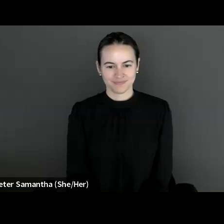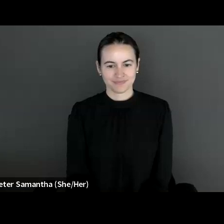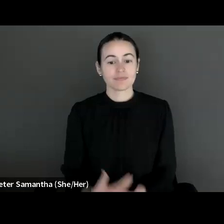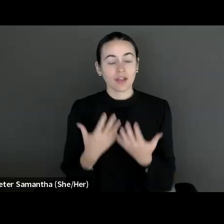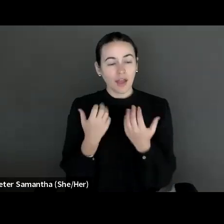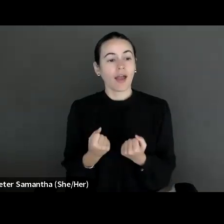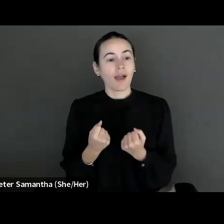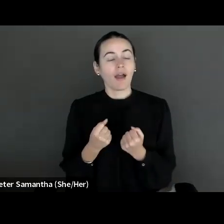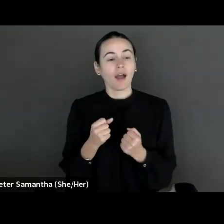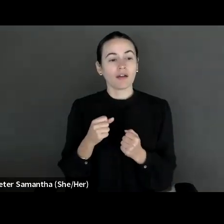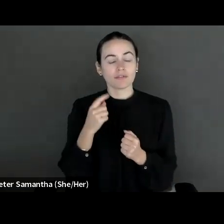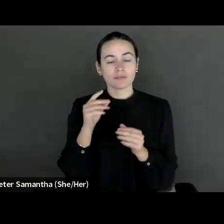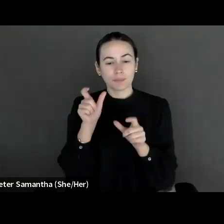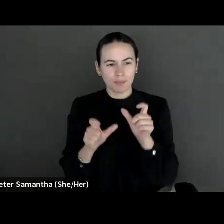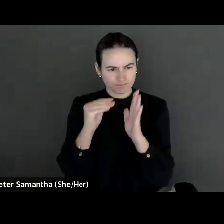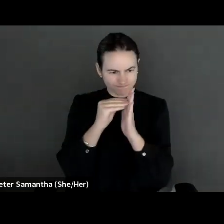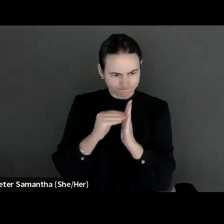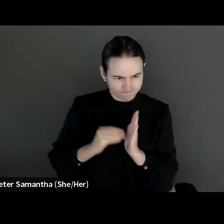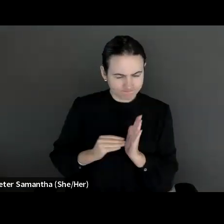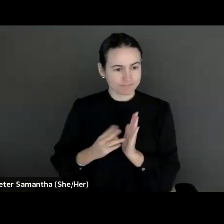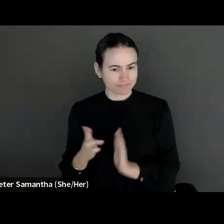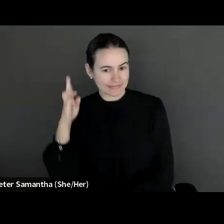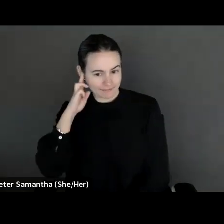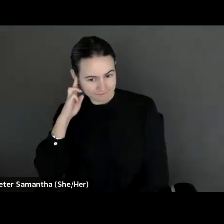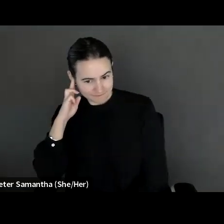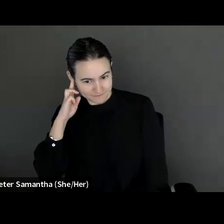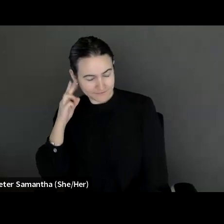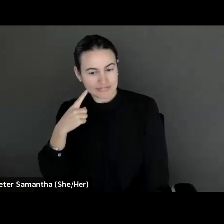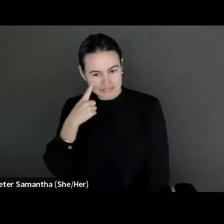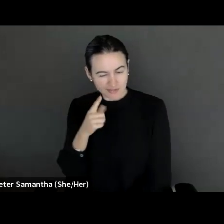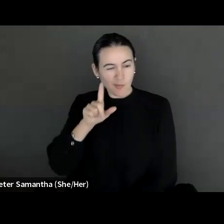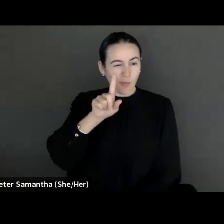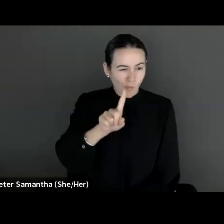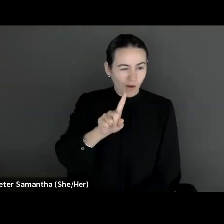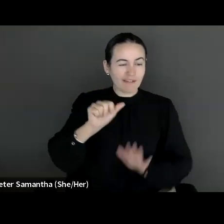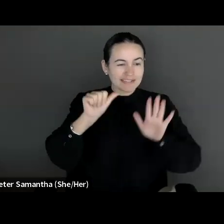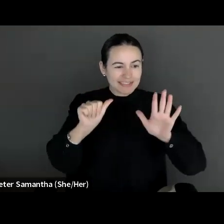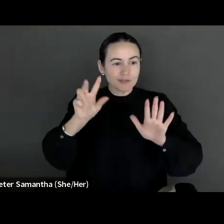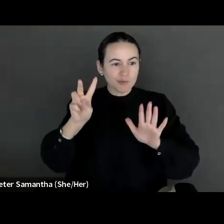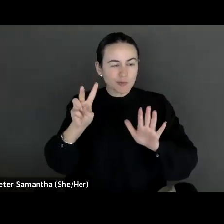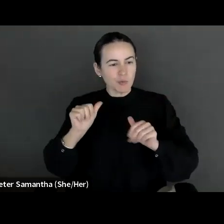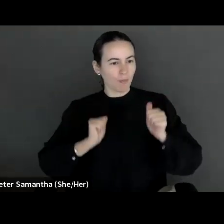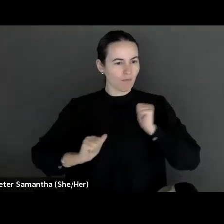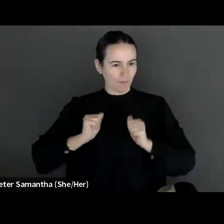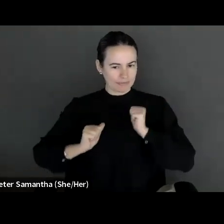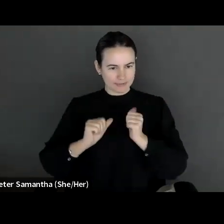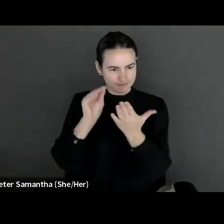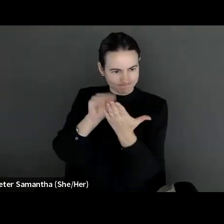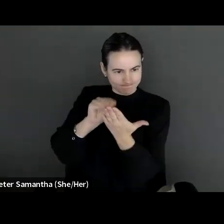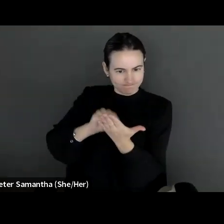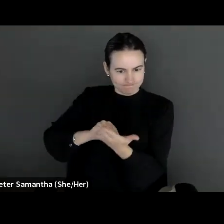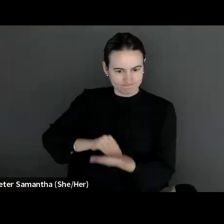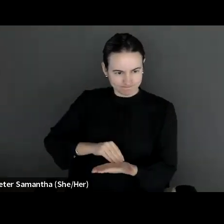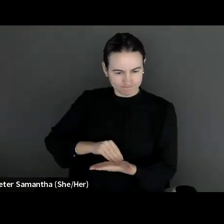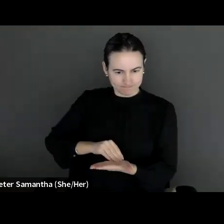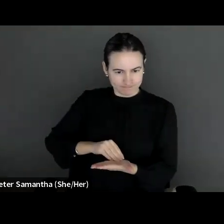we had 162 performances that were annotated. And work package 3, so that's actually what we're talking